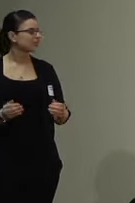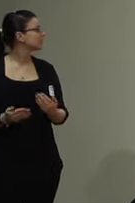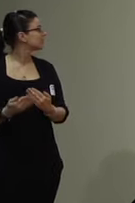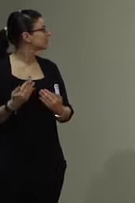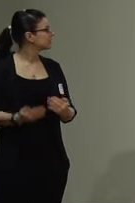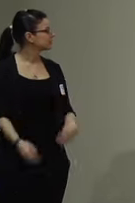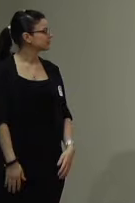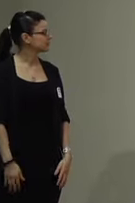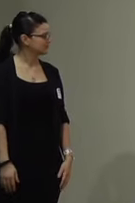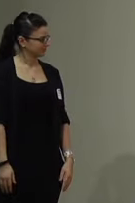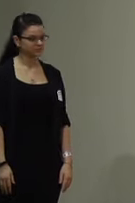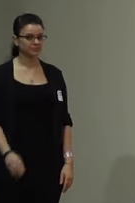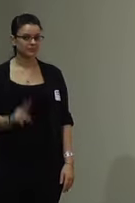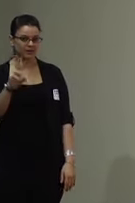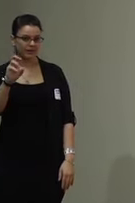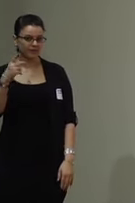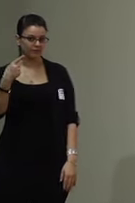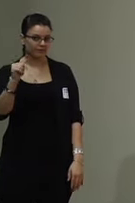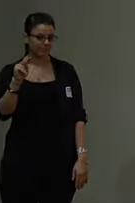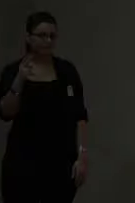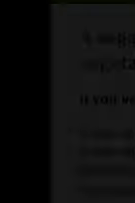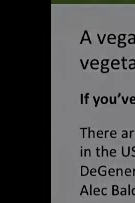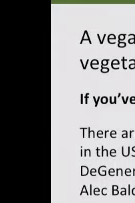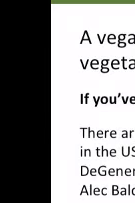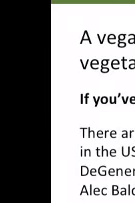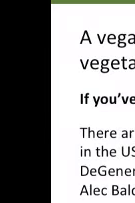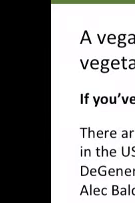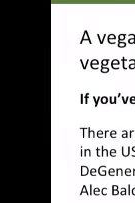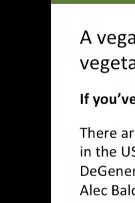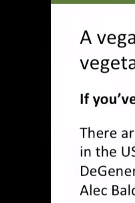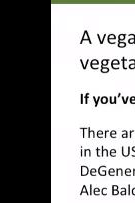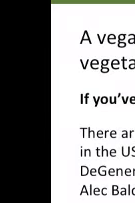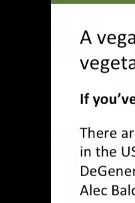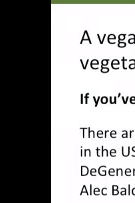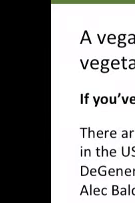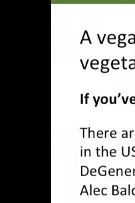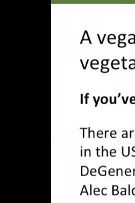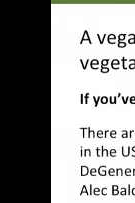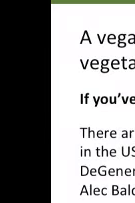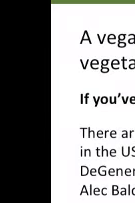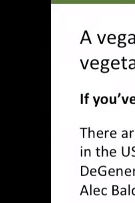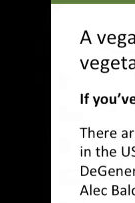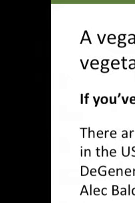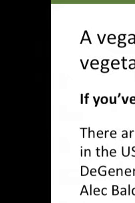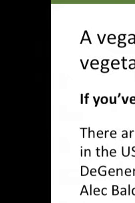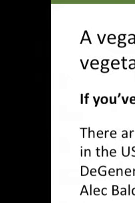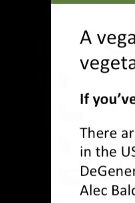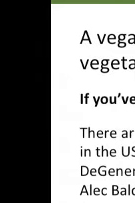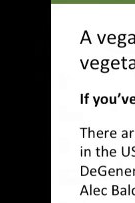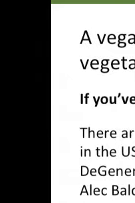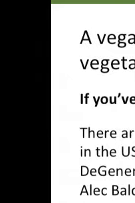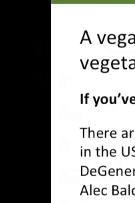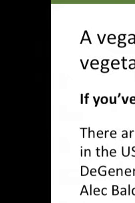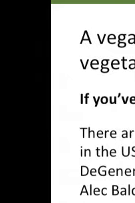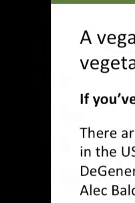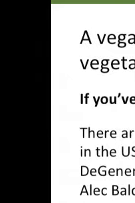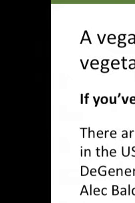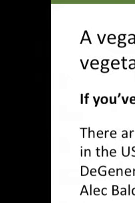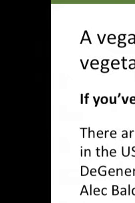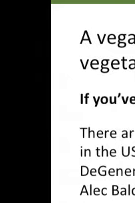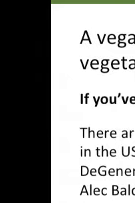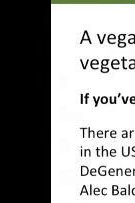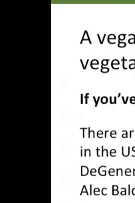So a vegan or a plant-based diet is basically a vegetarian diet with no egg, no dairy, essentially no animal products. And if